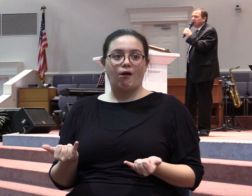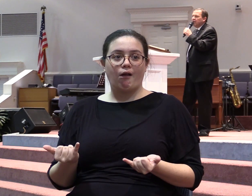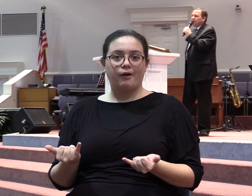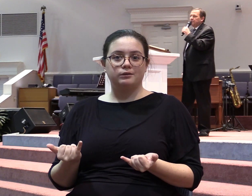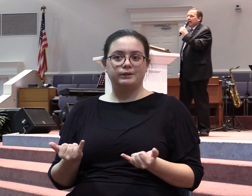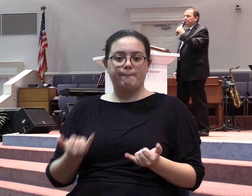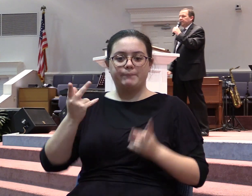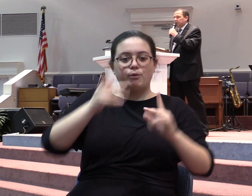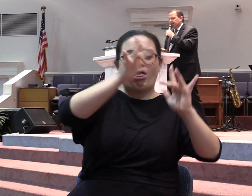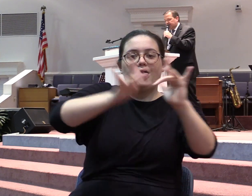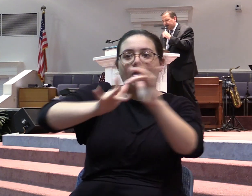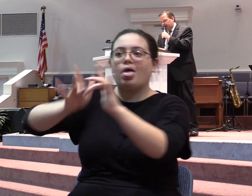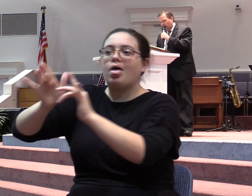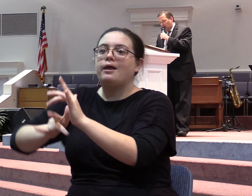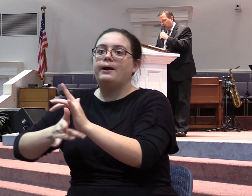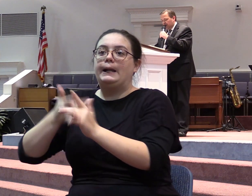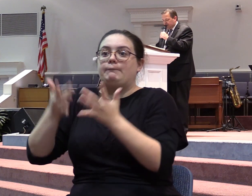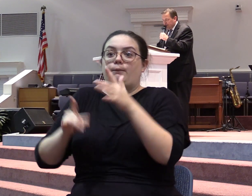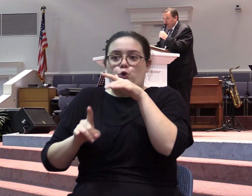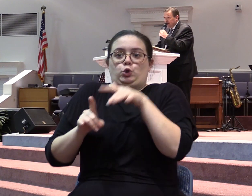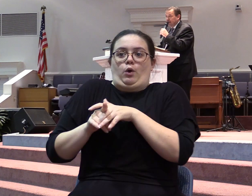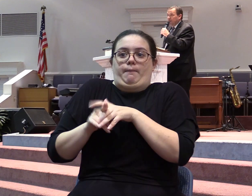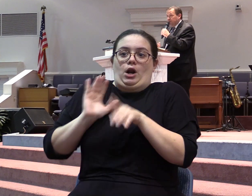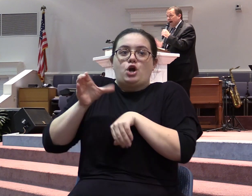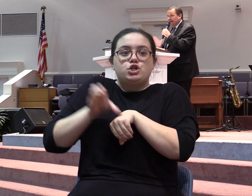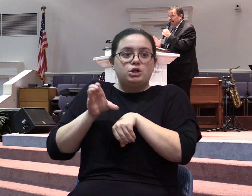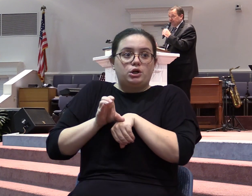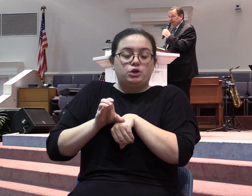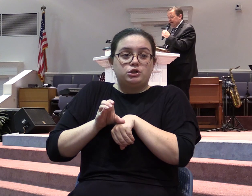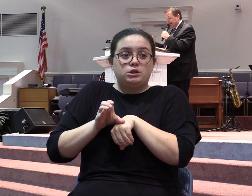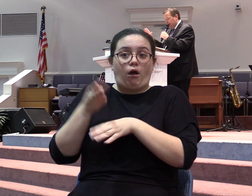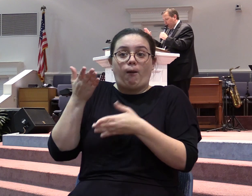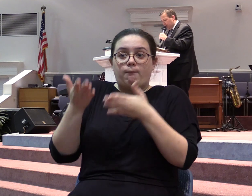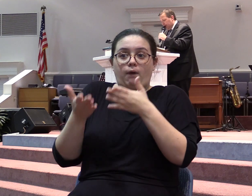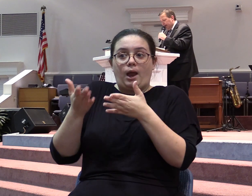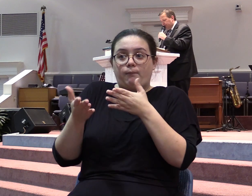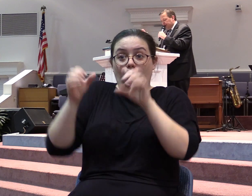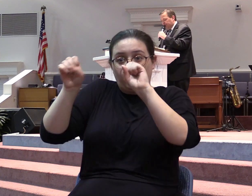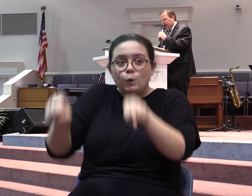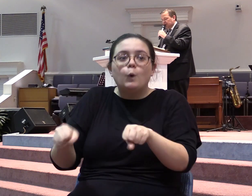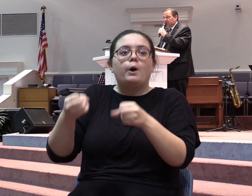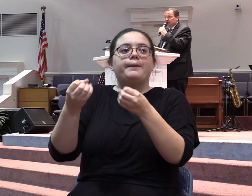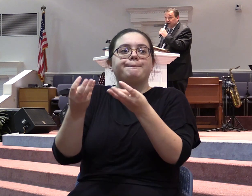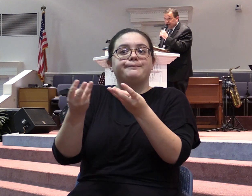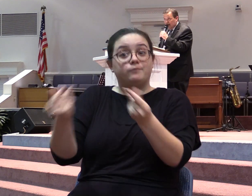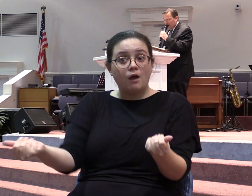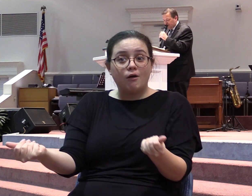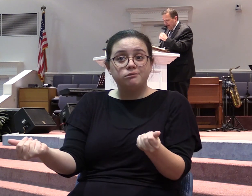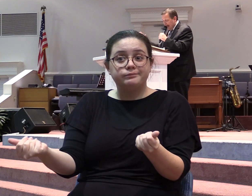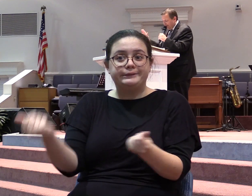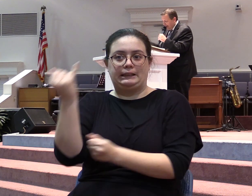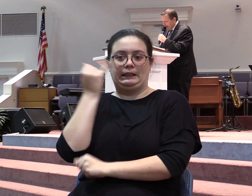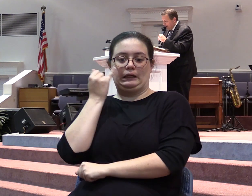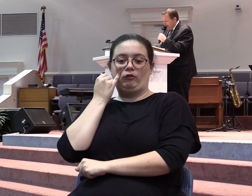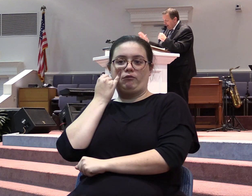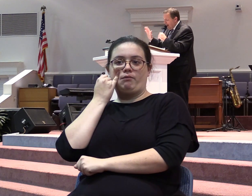voids that might be present in our local assembly might have been and could have been possibly resolved